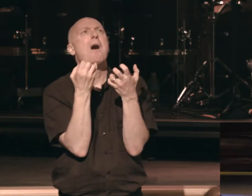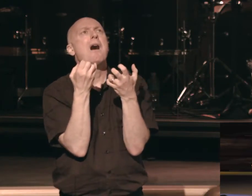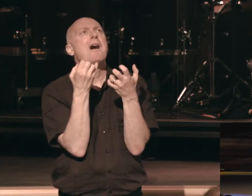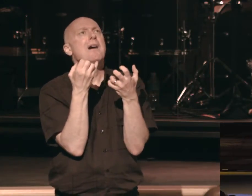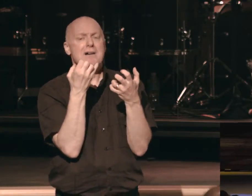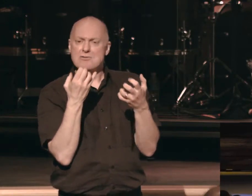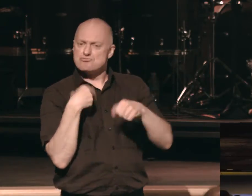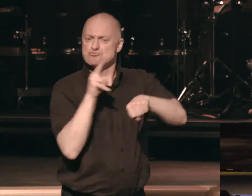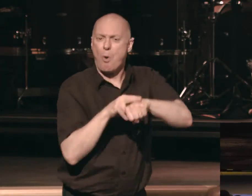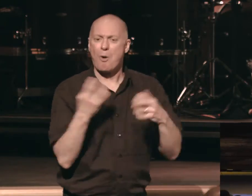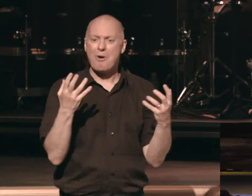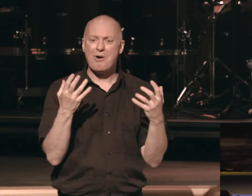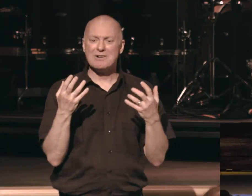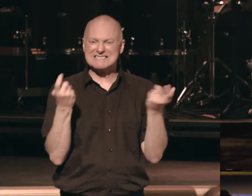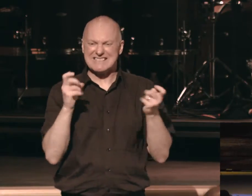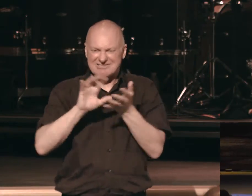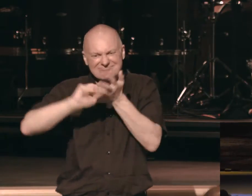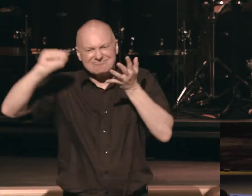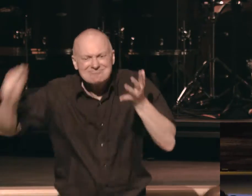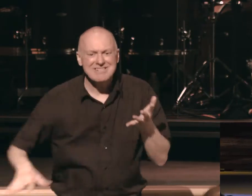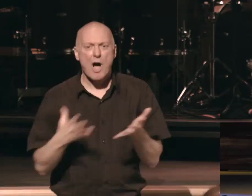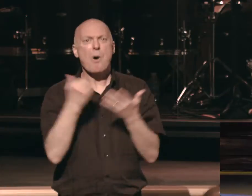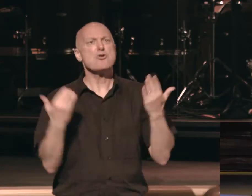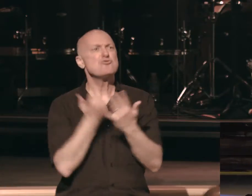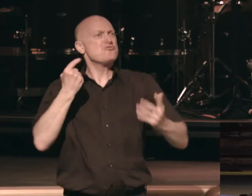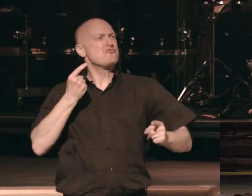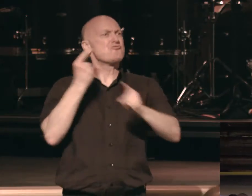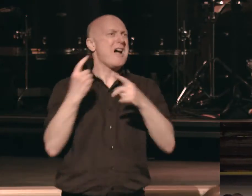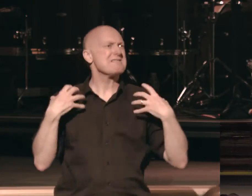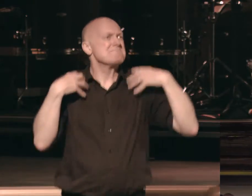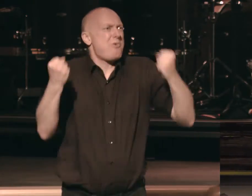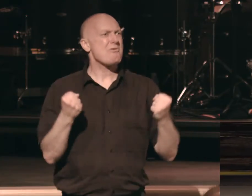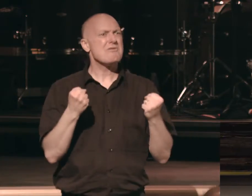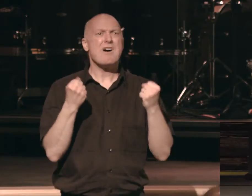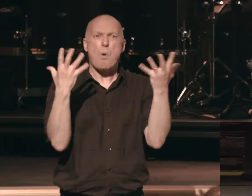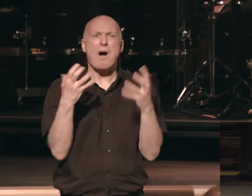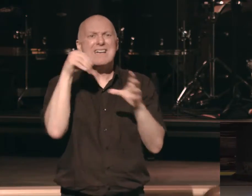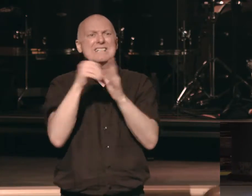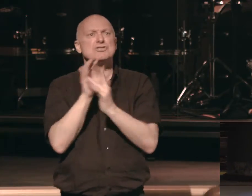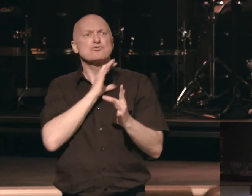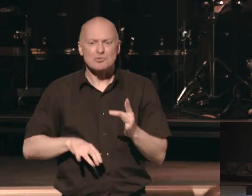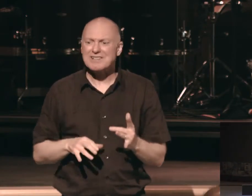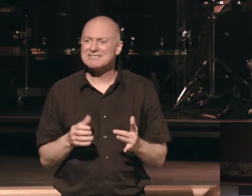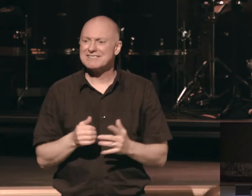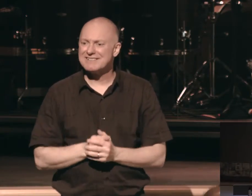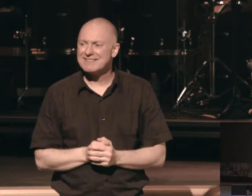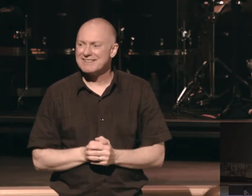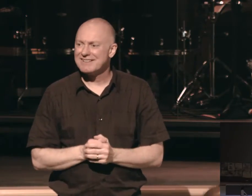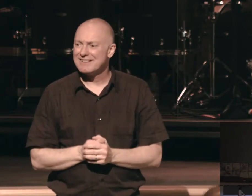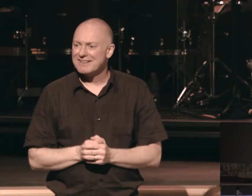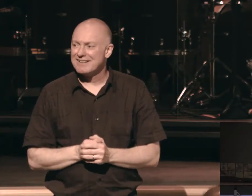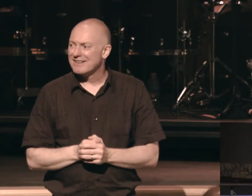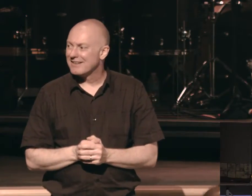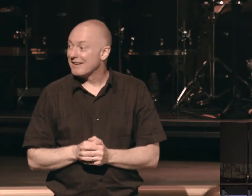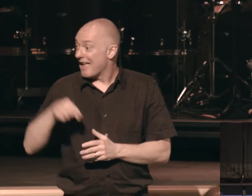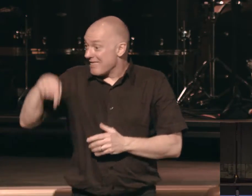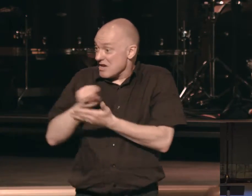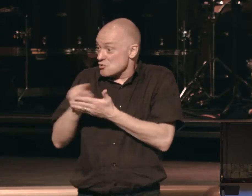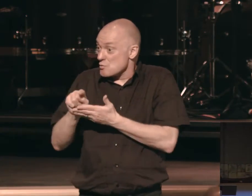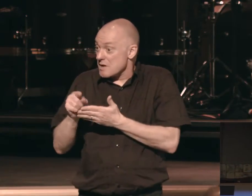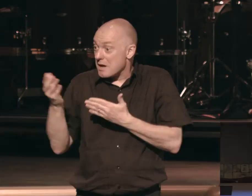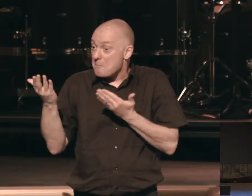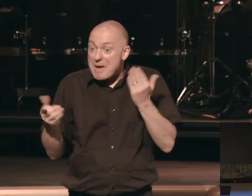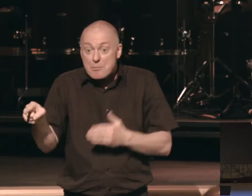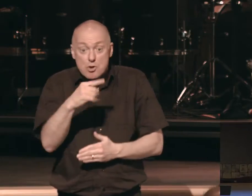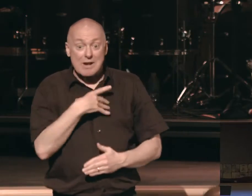we groan to be made new and right and whole in Jesus Christ. So this week, maybe you're like me. This week I